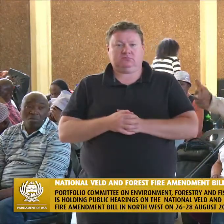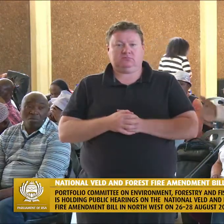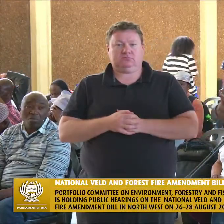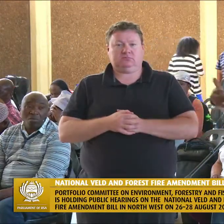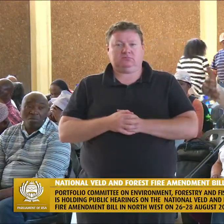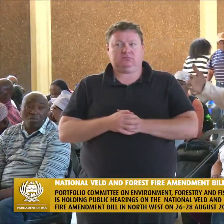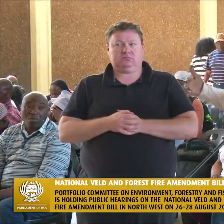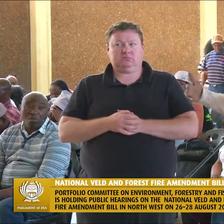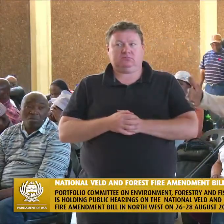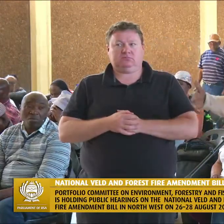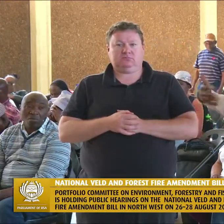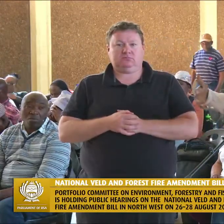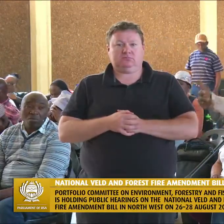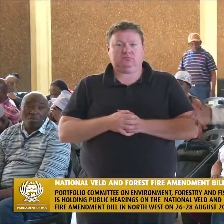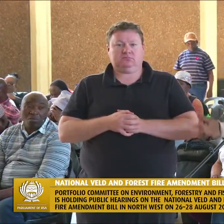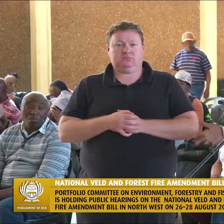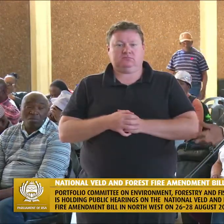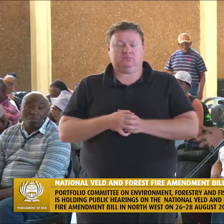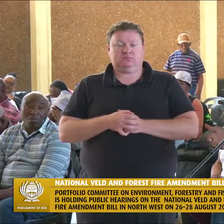foreign